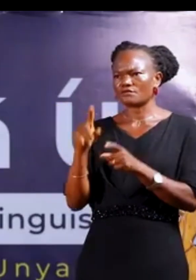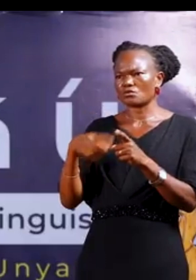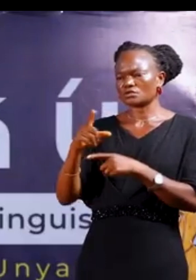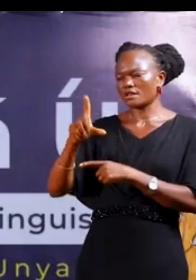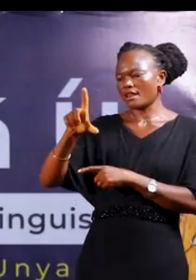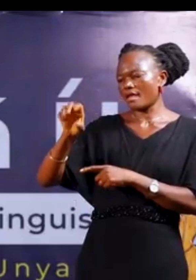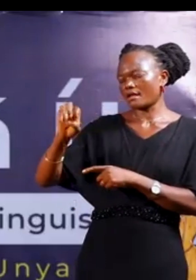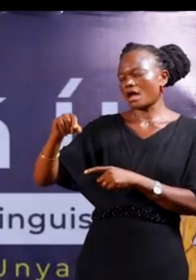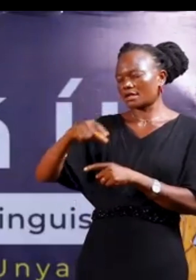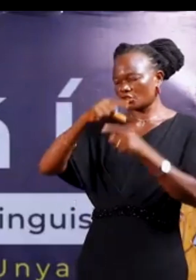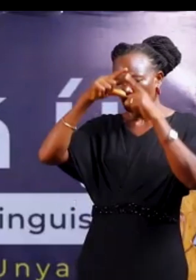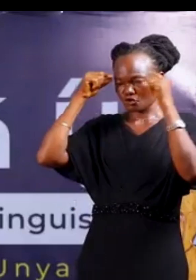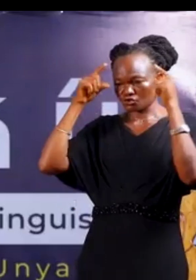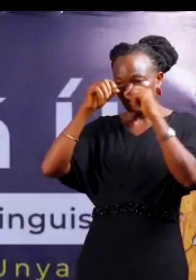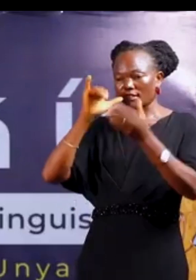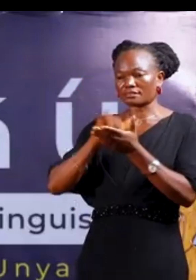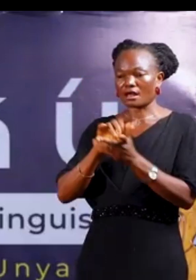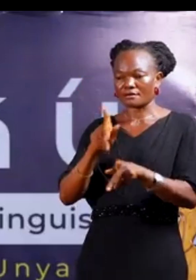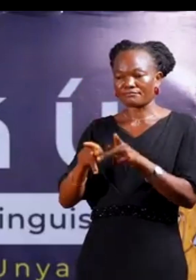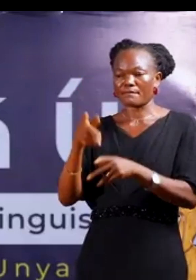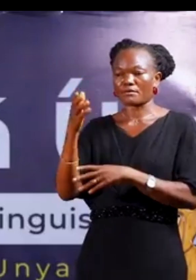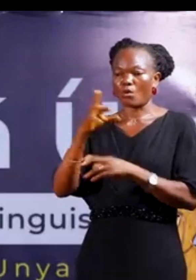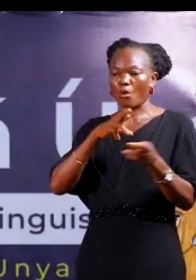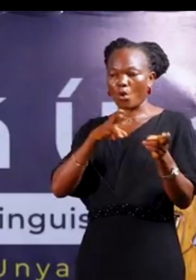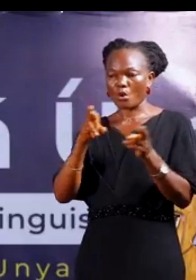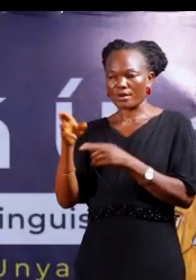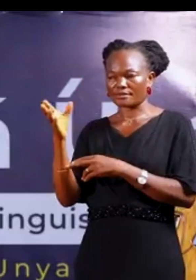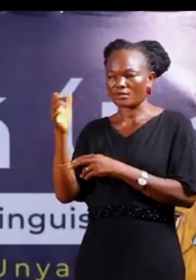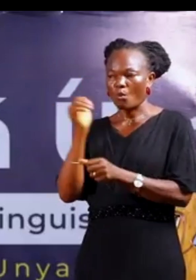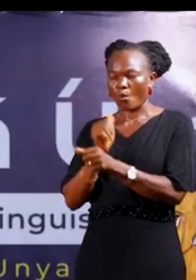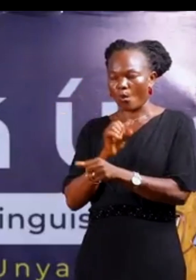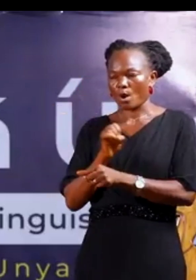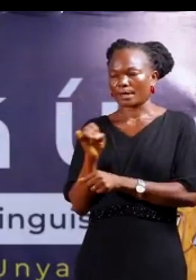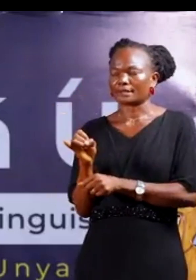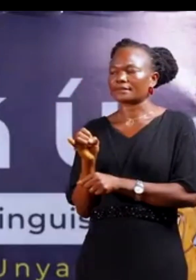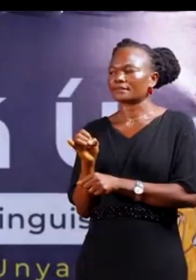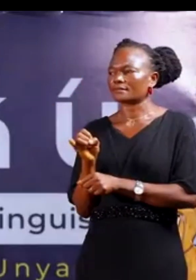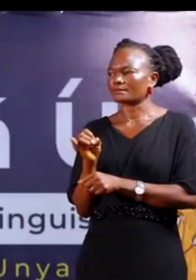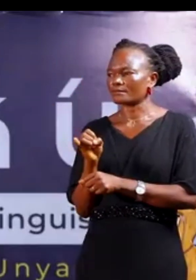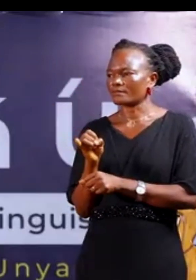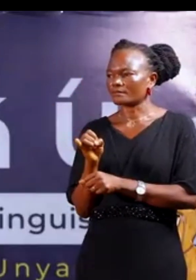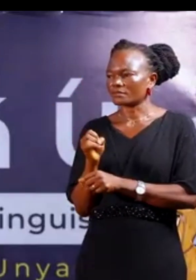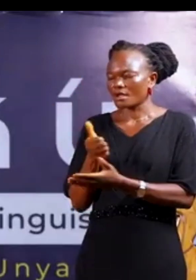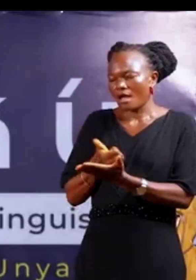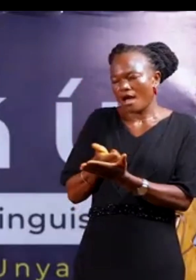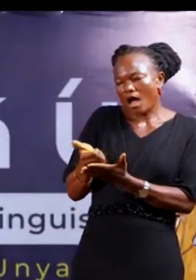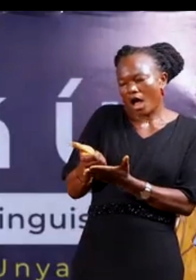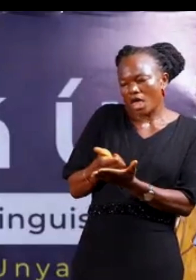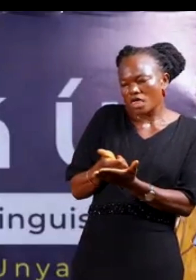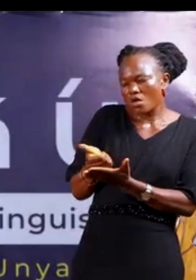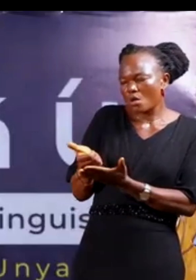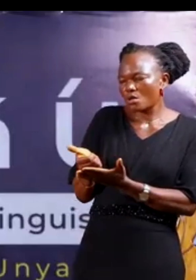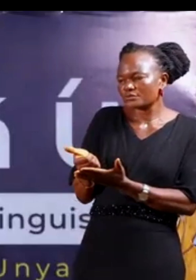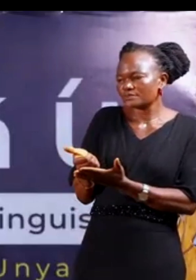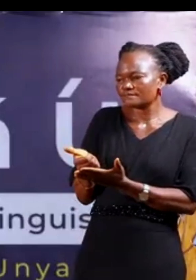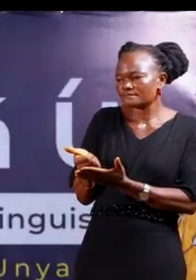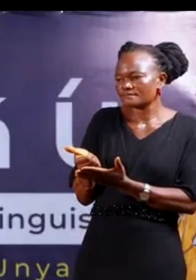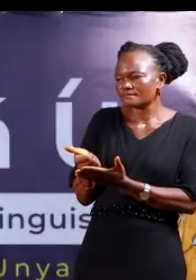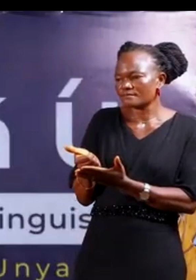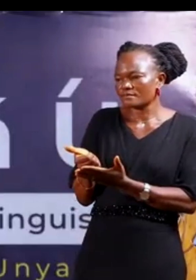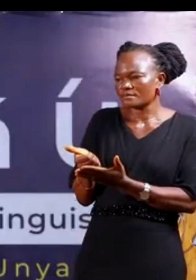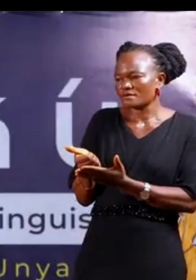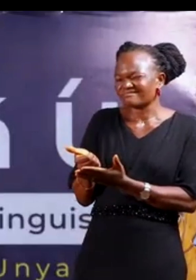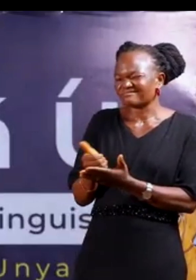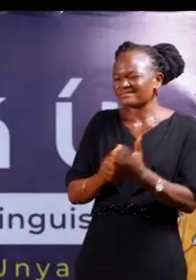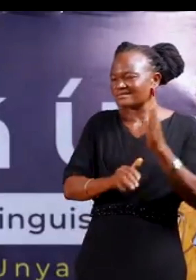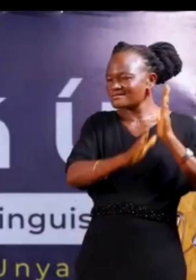Leja in Nsukka, that people were already working iron smelting here,